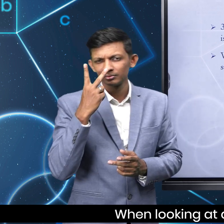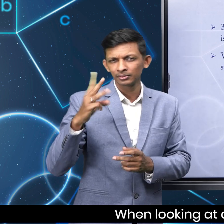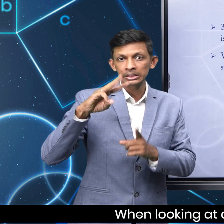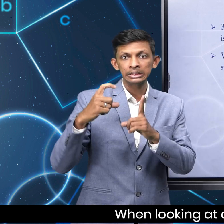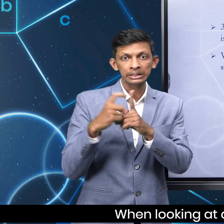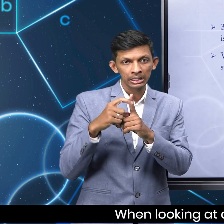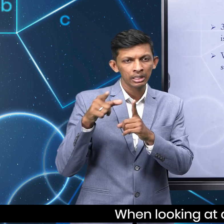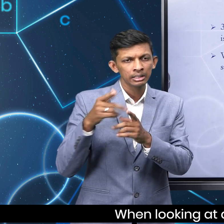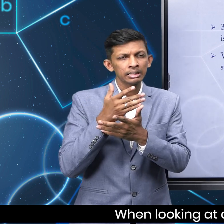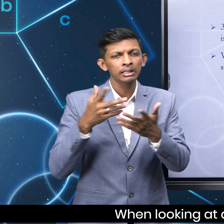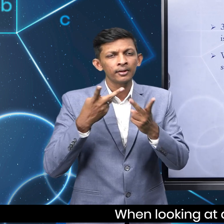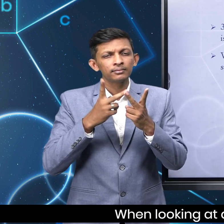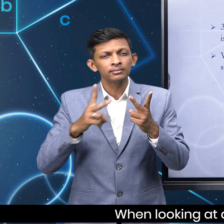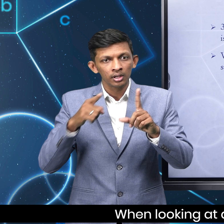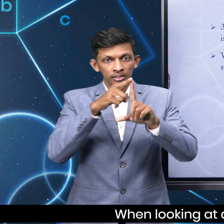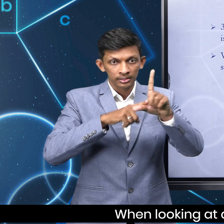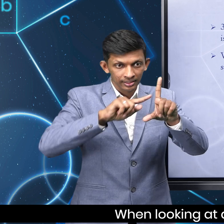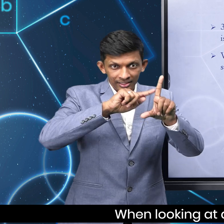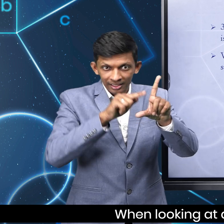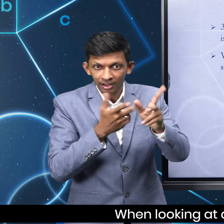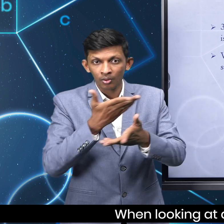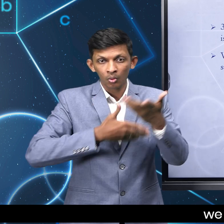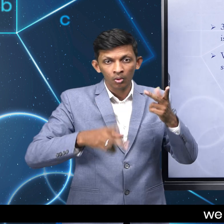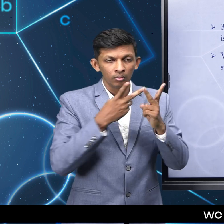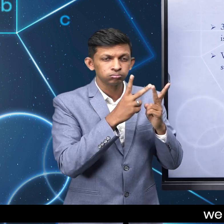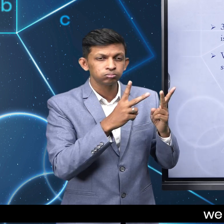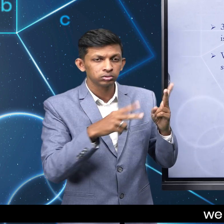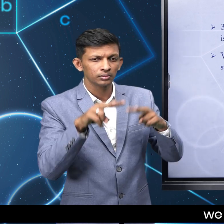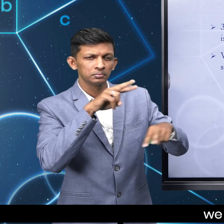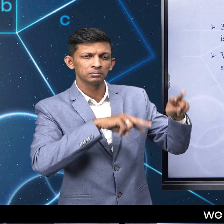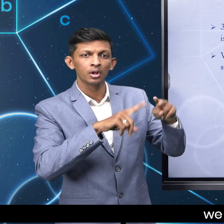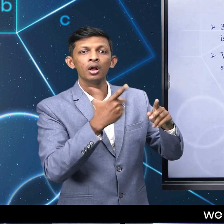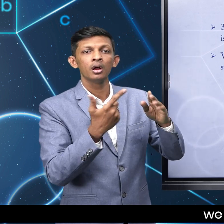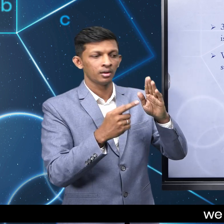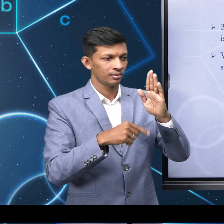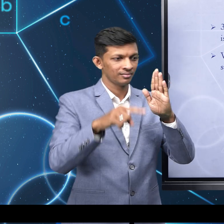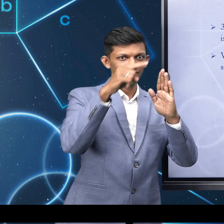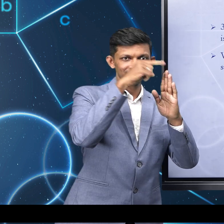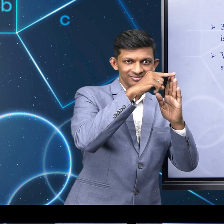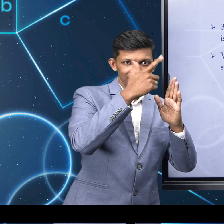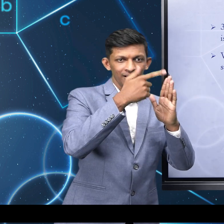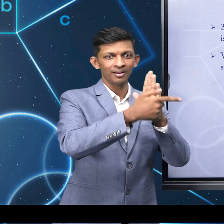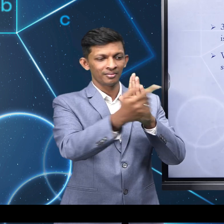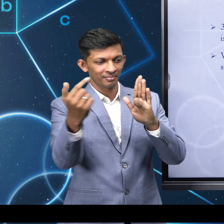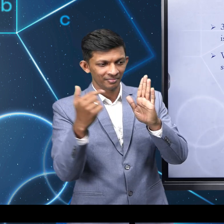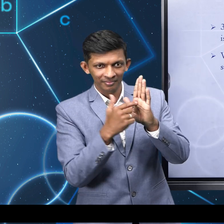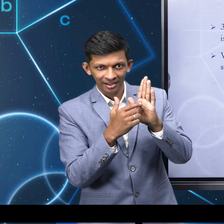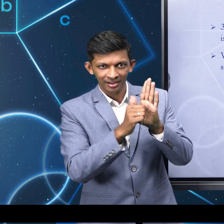When looking at a 3D object from different angles, we see different views such as the top, front,